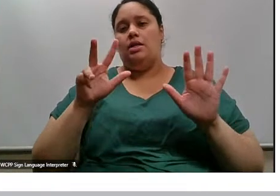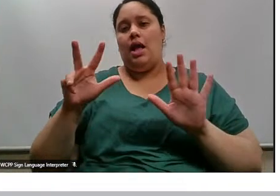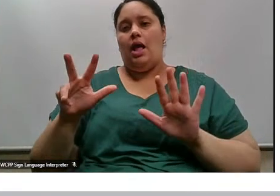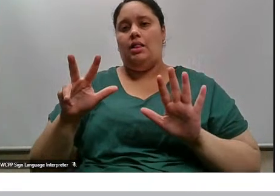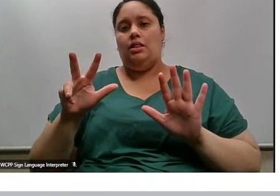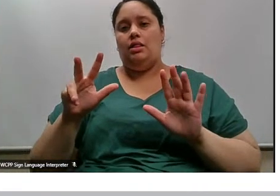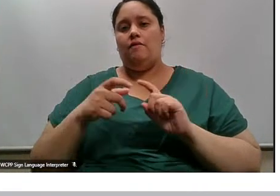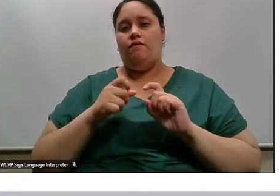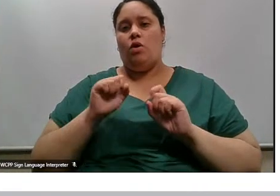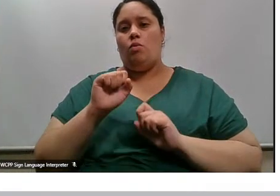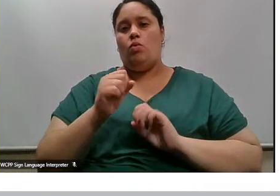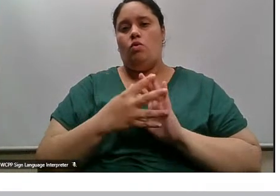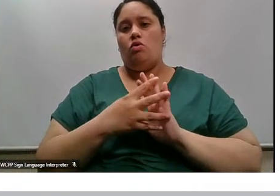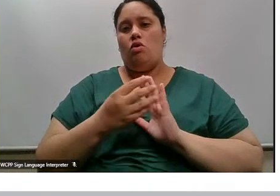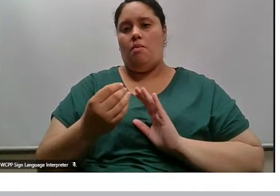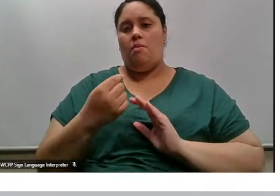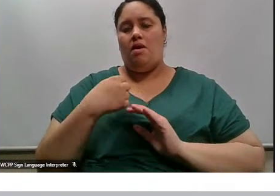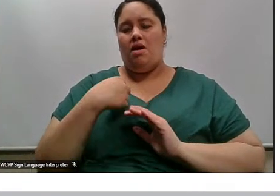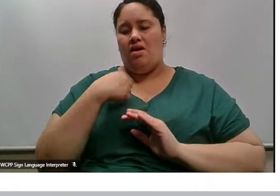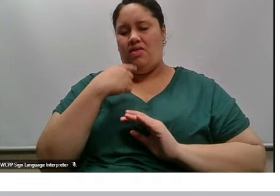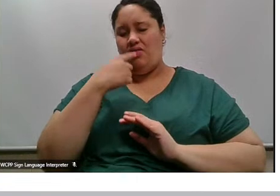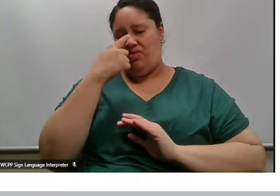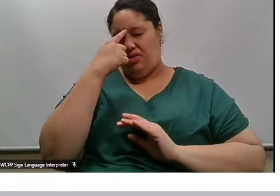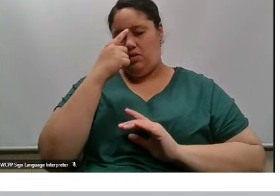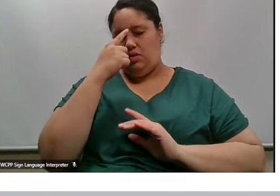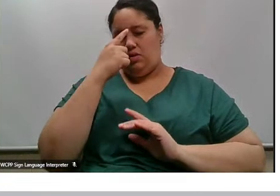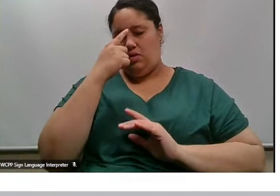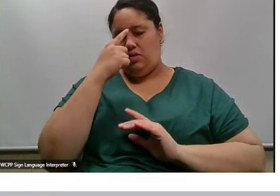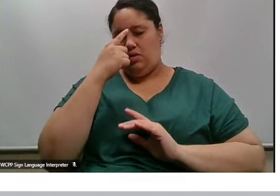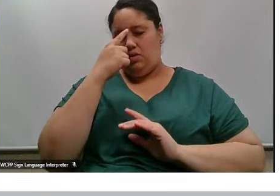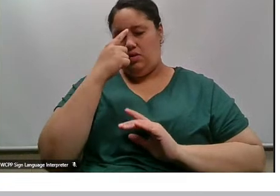your copy. Yeah, because it's 200 on mine.